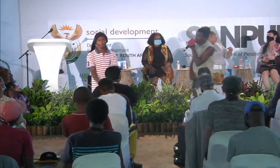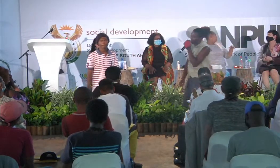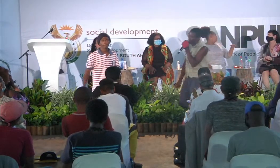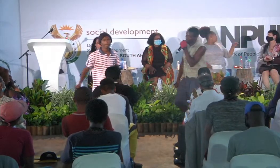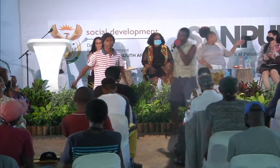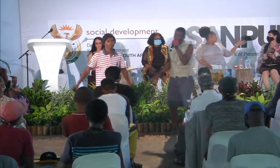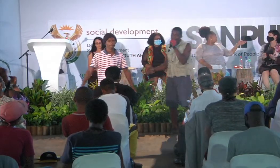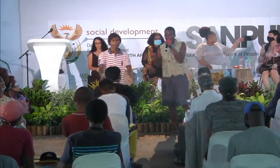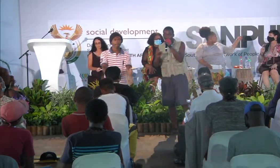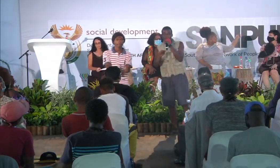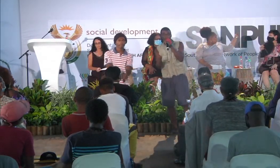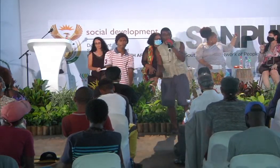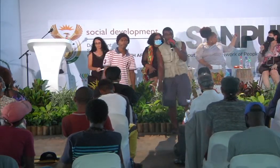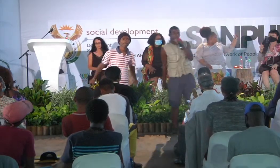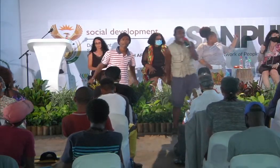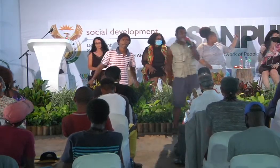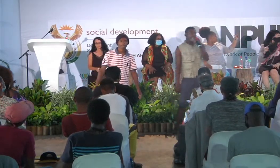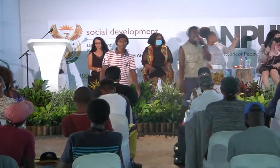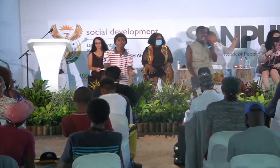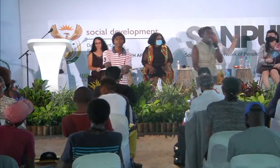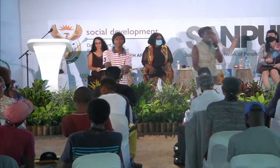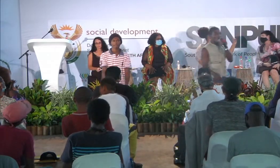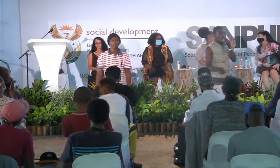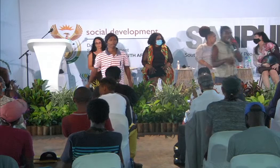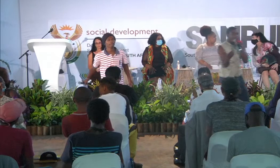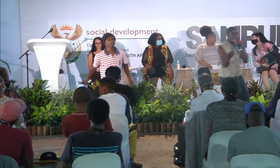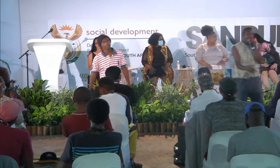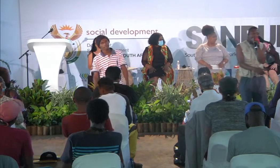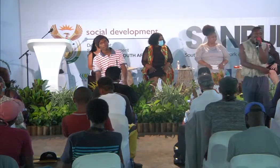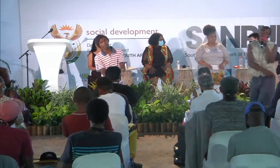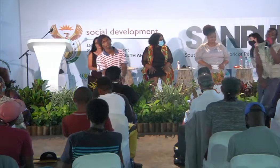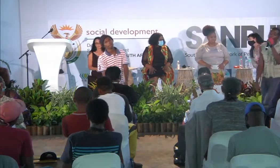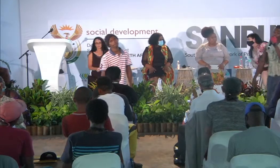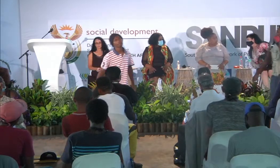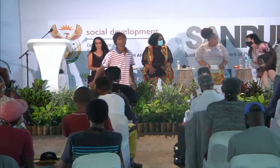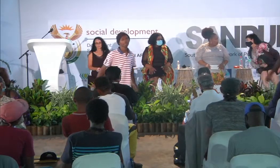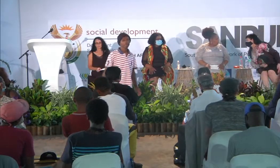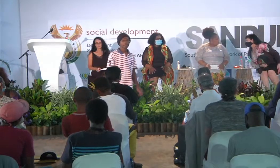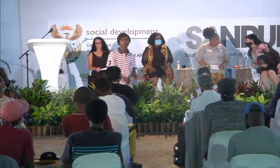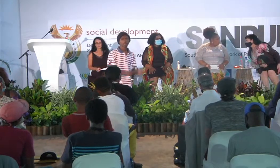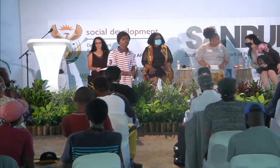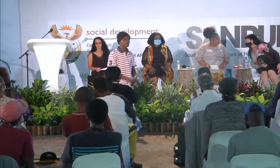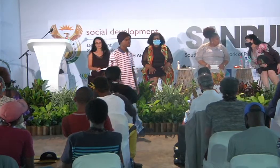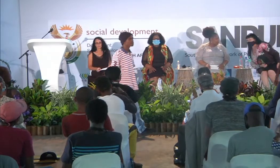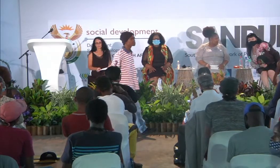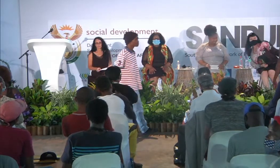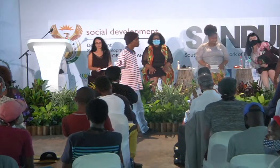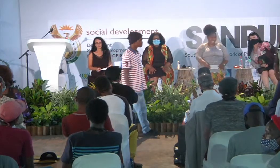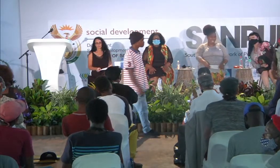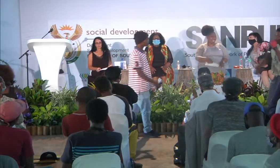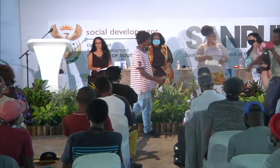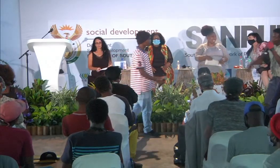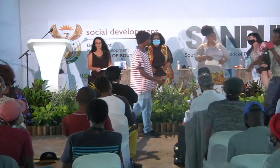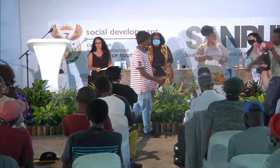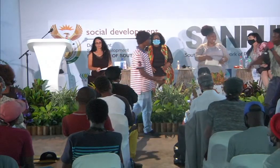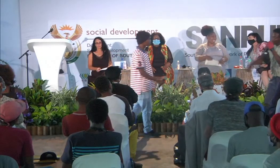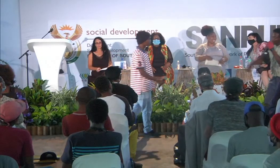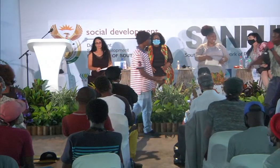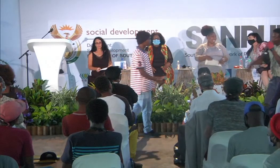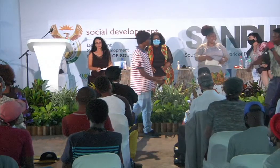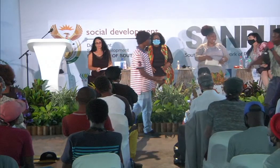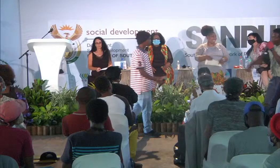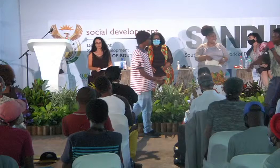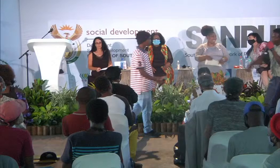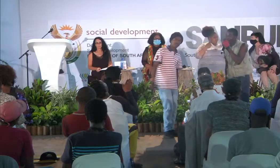ayipheli yezibhlungu ayipheli hlala esikhala njalo yelele